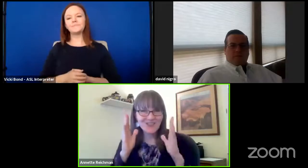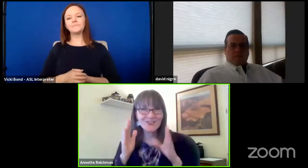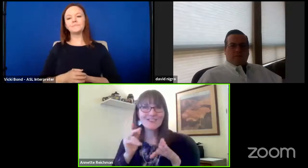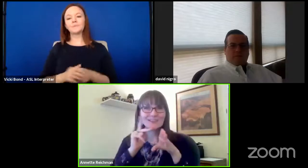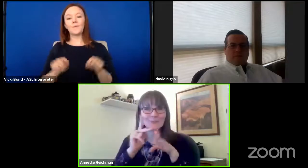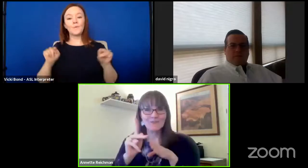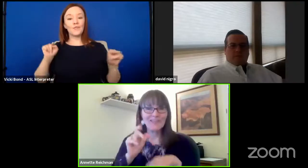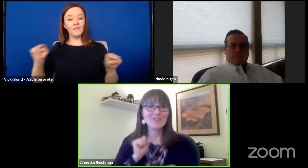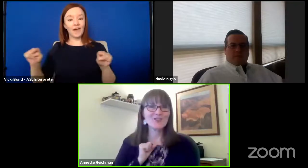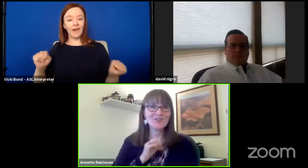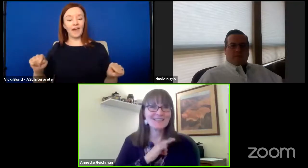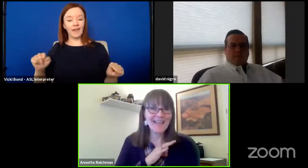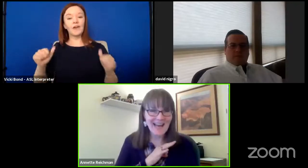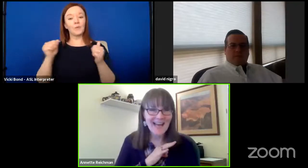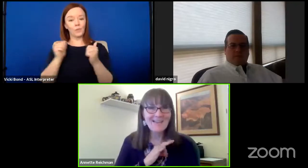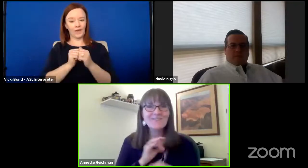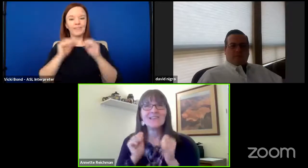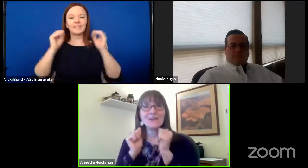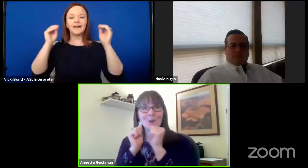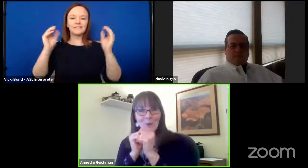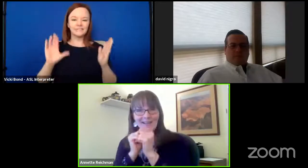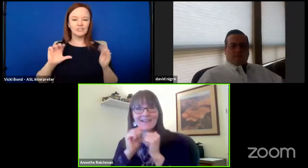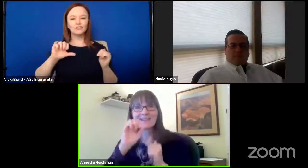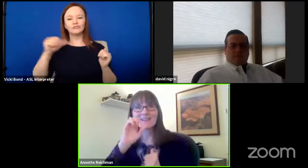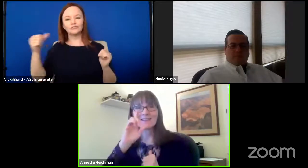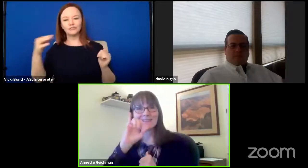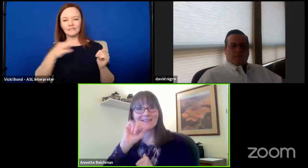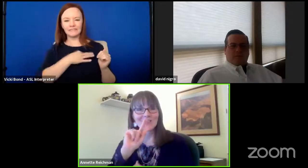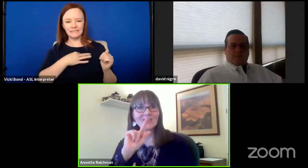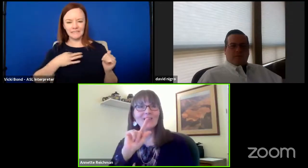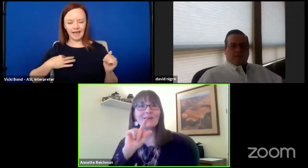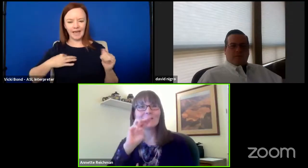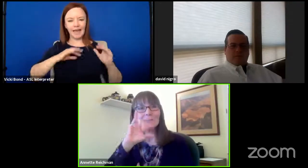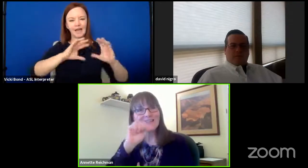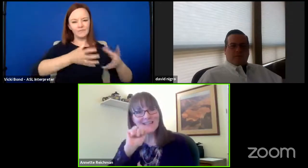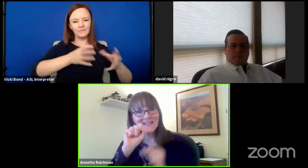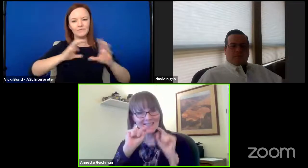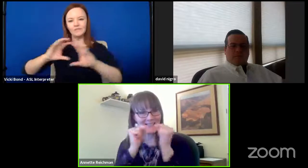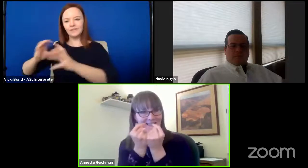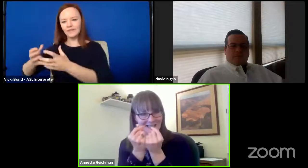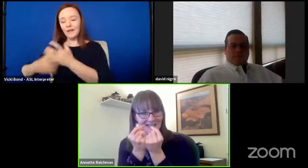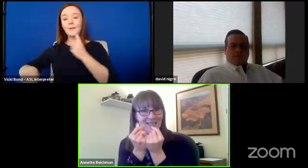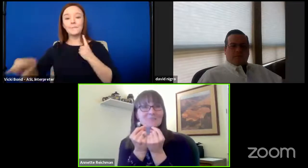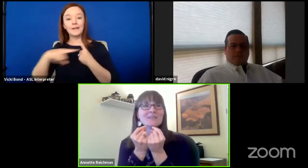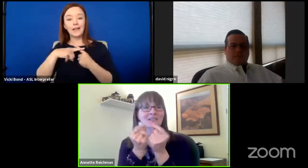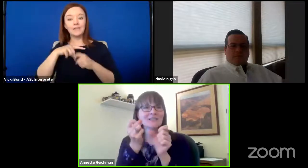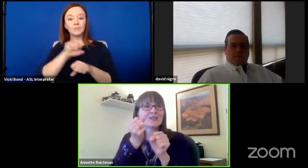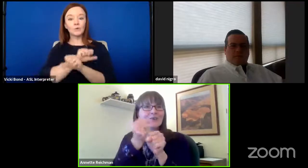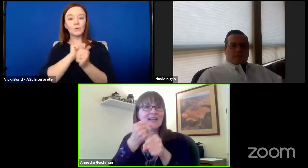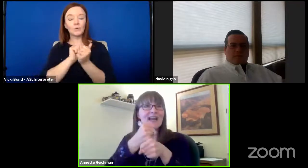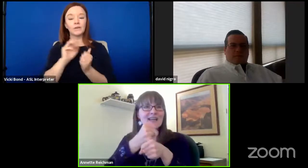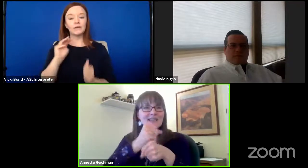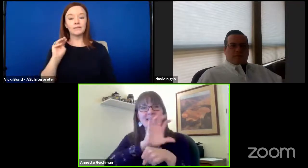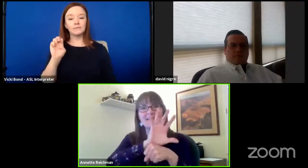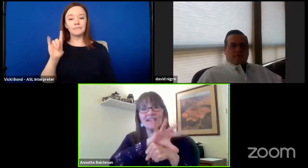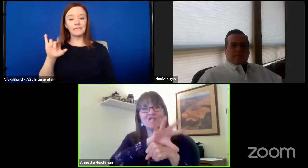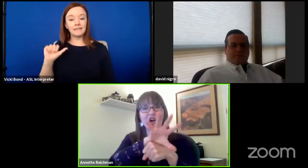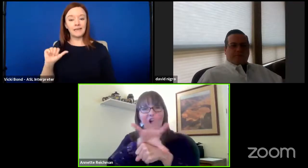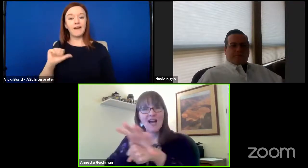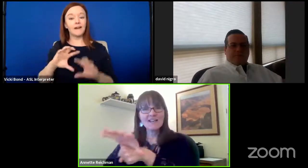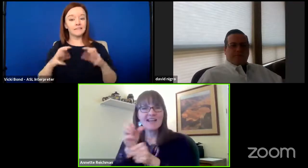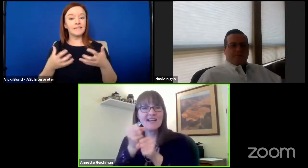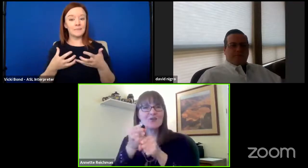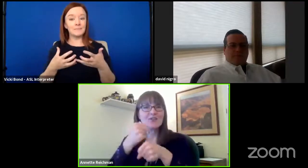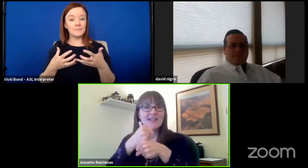dedicated teachers, professional staff, with the digital media team,